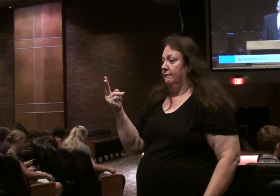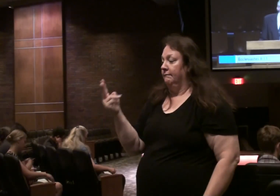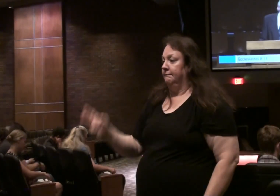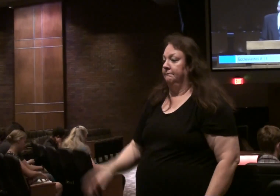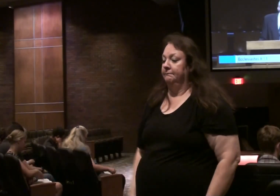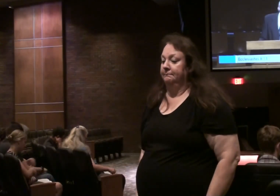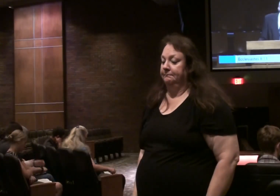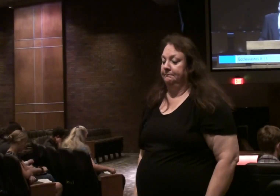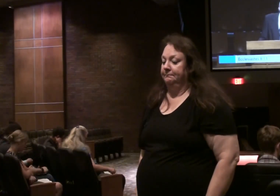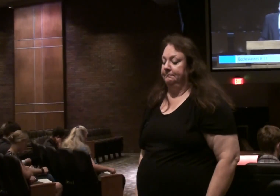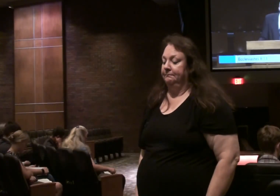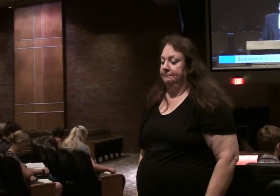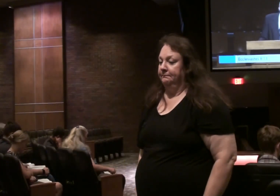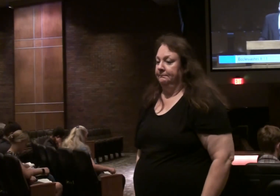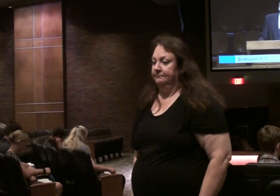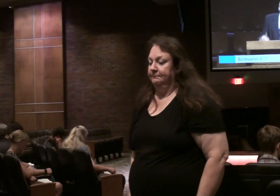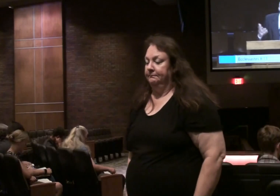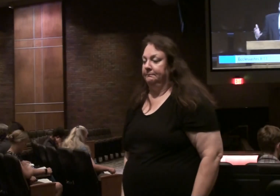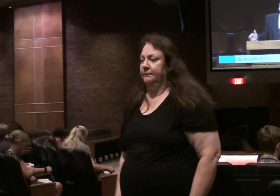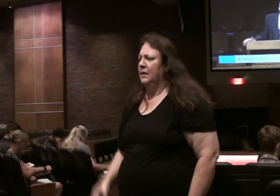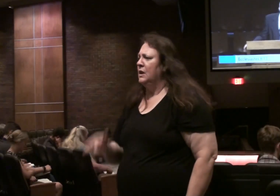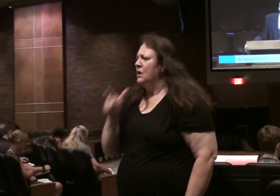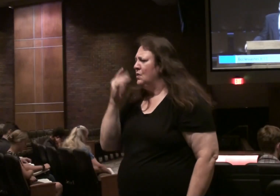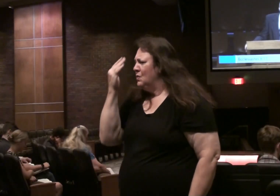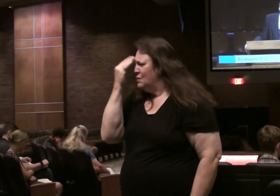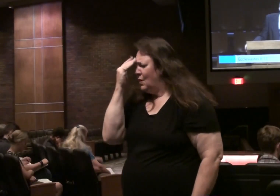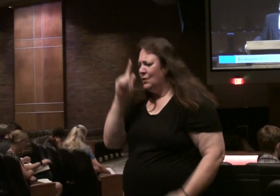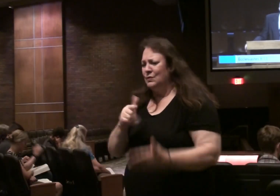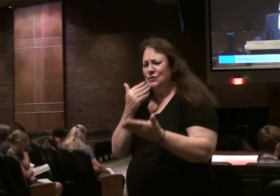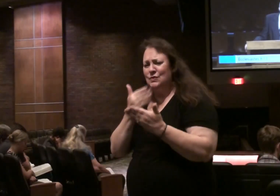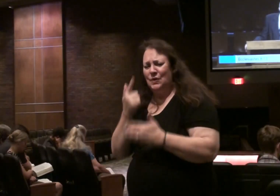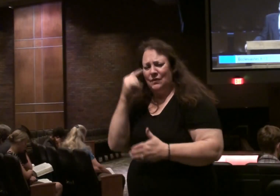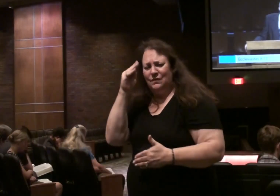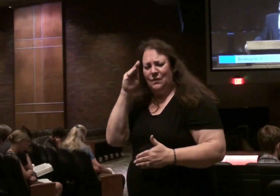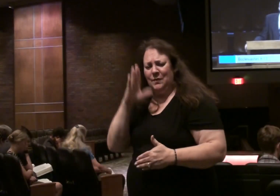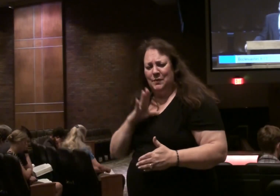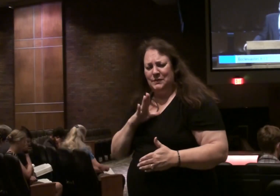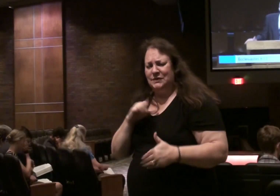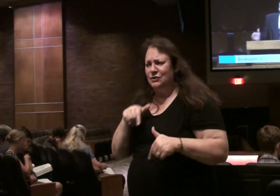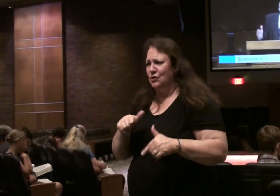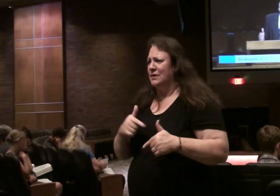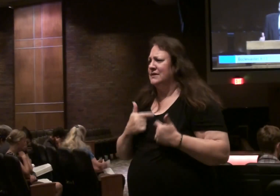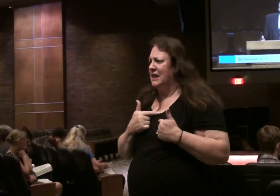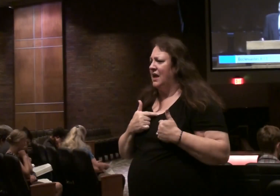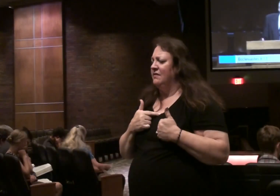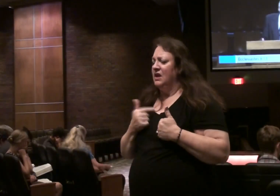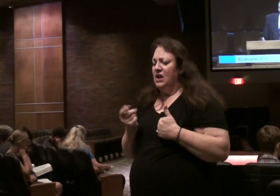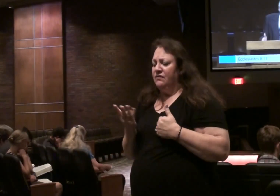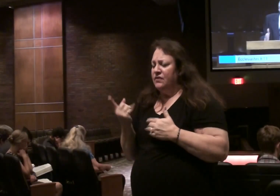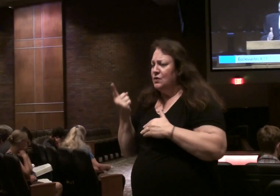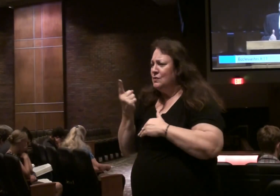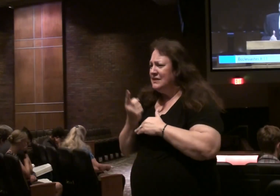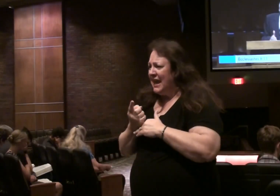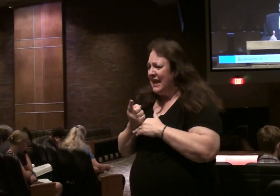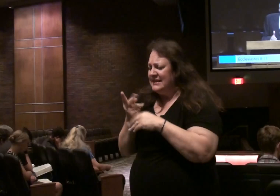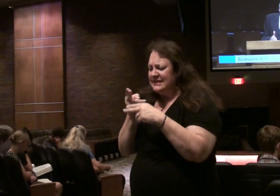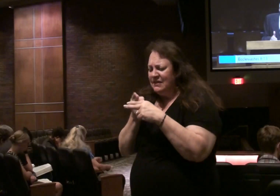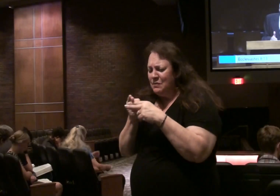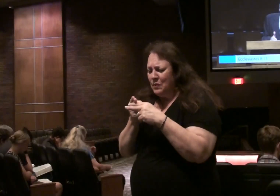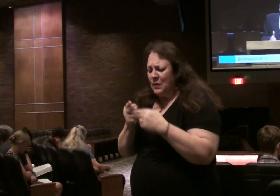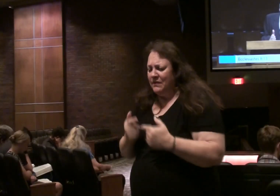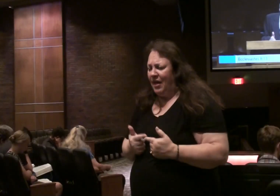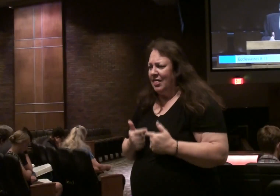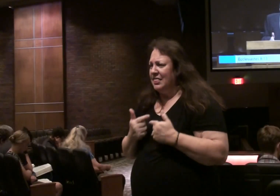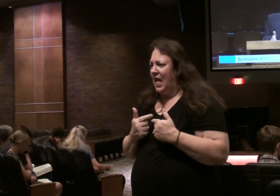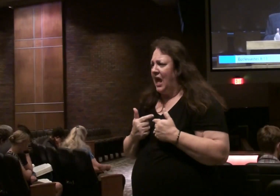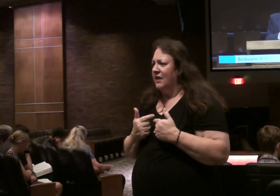analogy. Chapter 6, verse 12. Who knows what is good for a man during his lifetime? During the few days of his brief